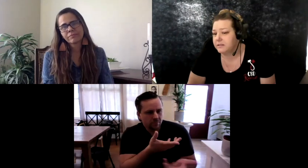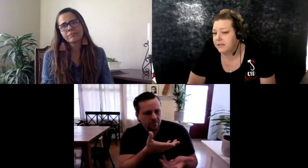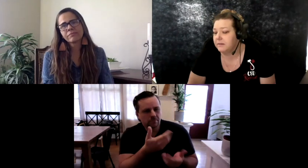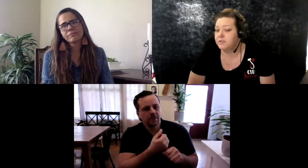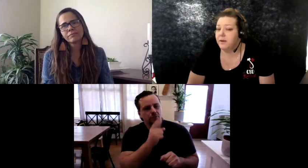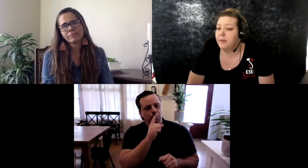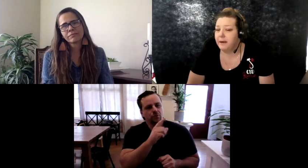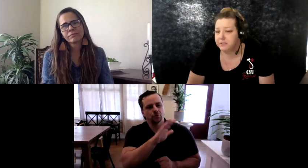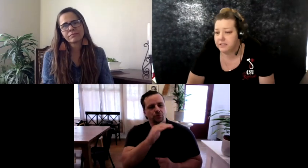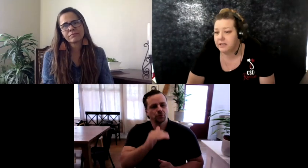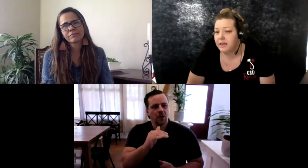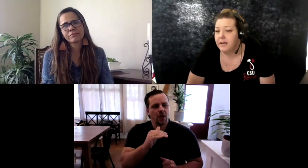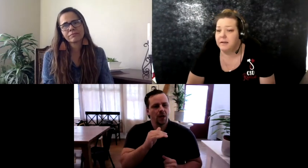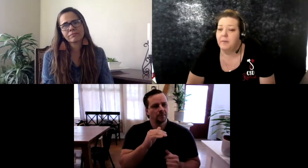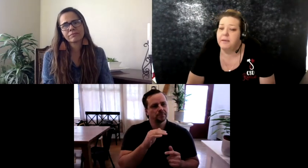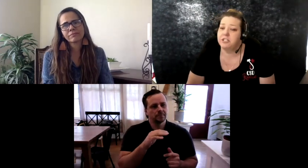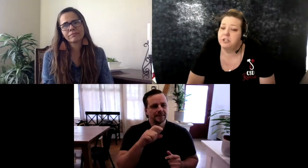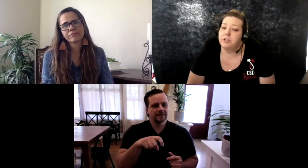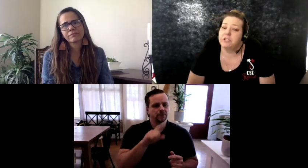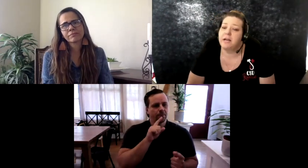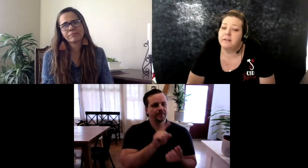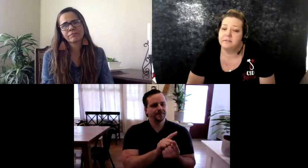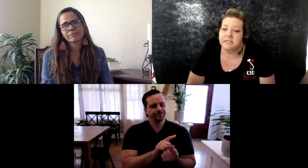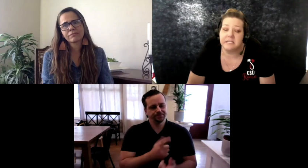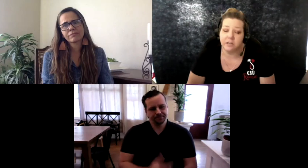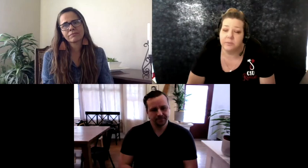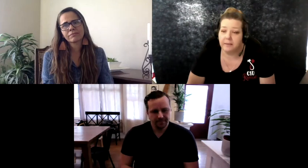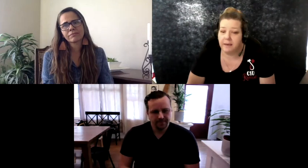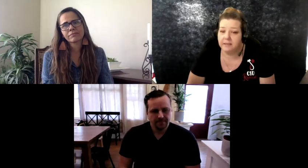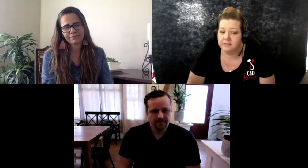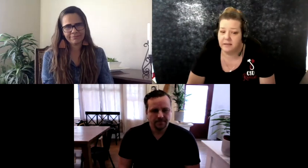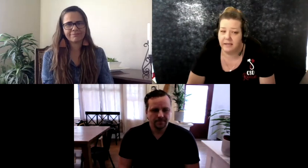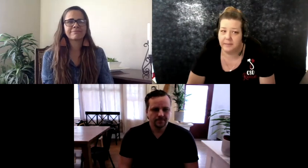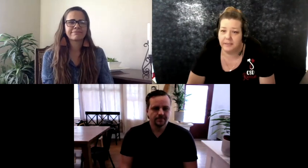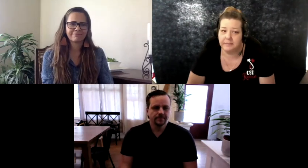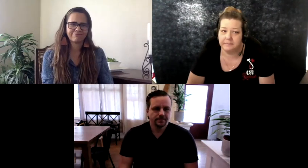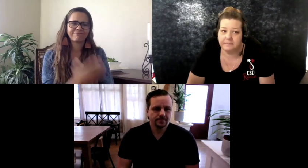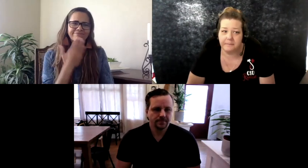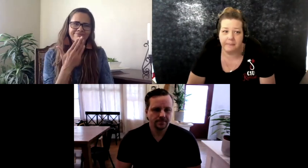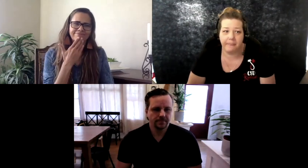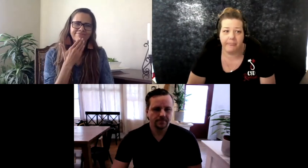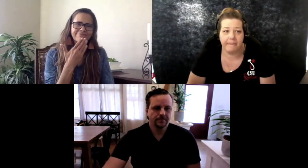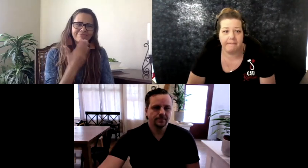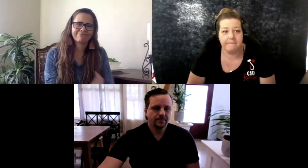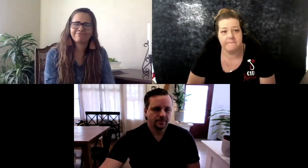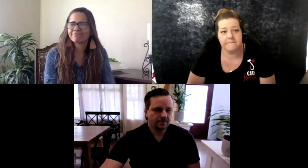parents that can also help out and help make sure your child's needs are being met academically.